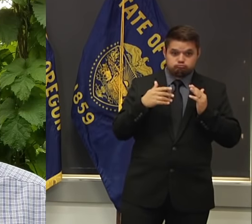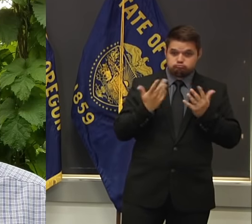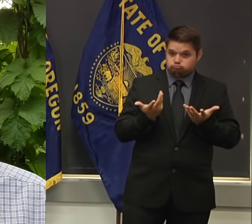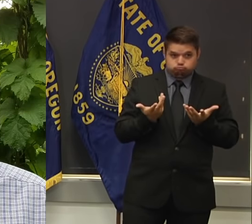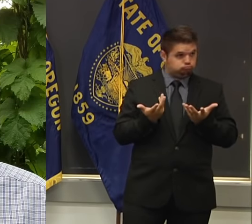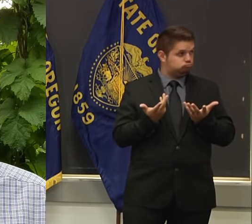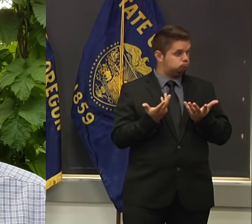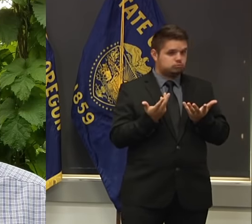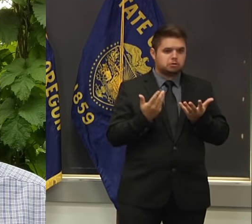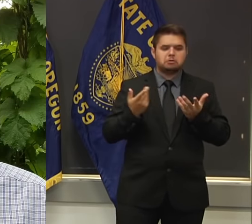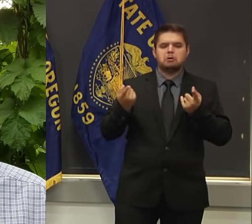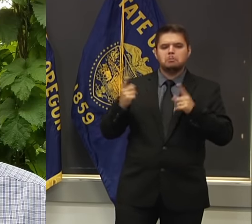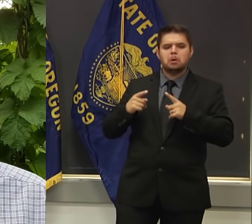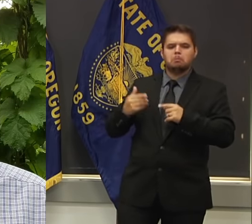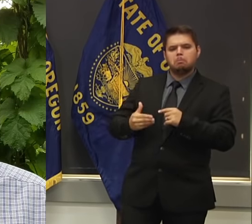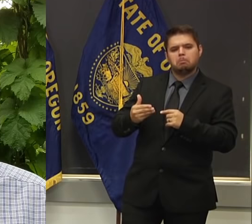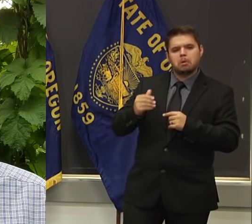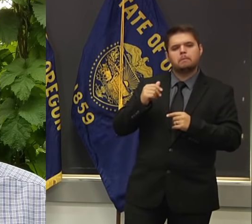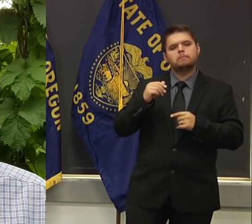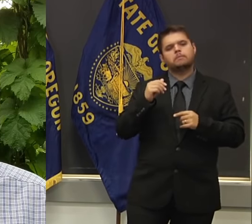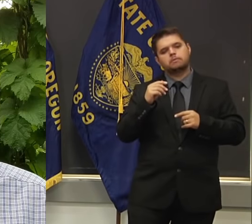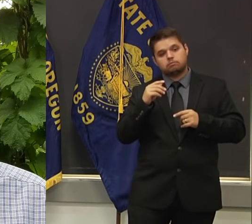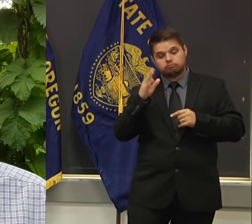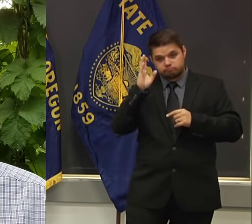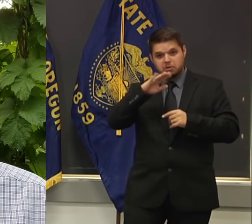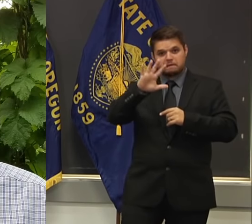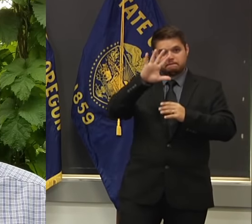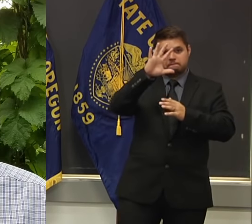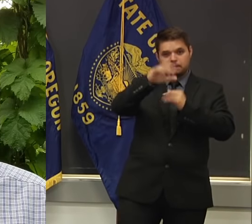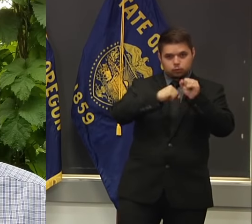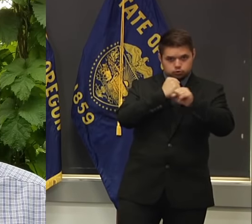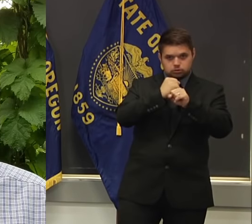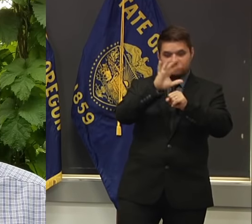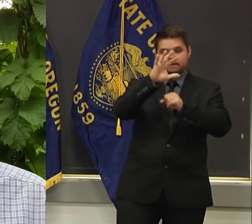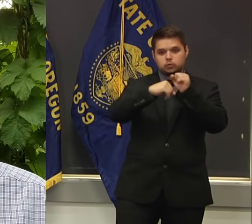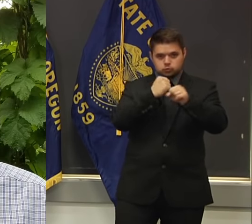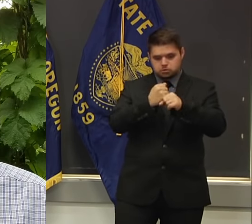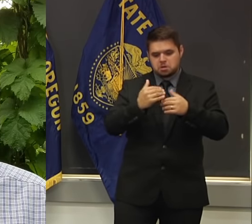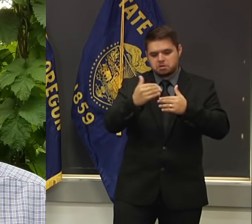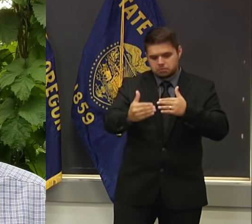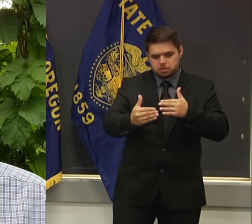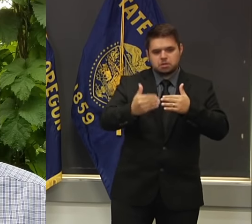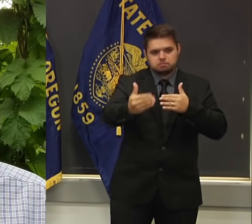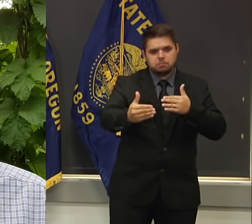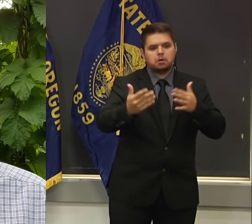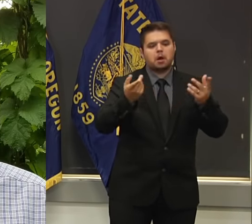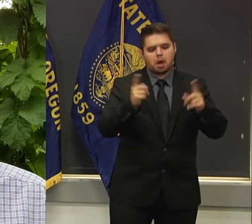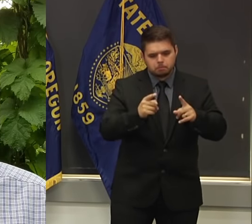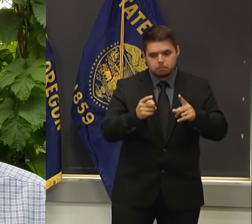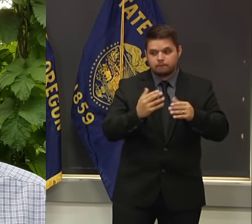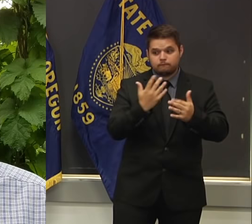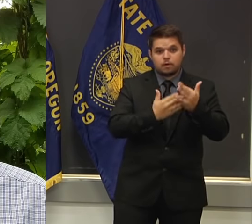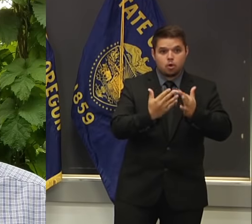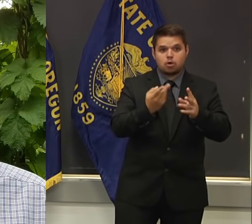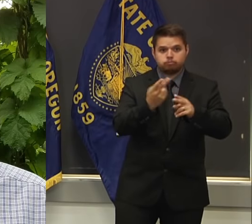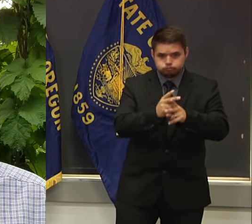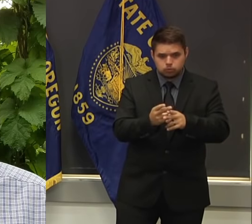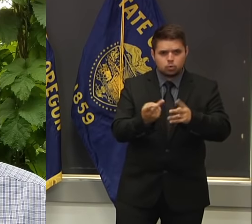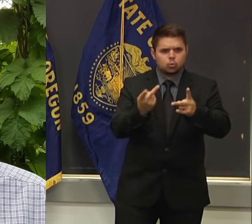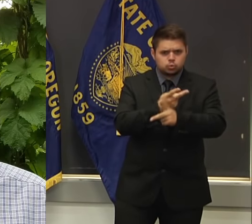5 years. We saw seeing increasing incidents of wildfire and wildfire smoke across the